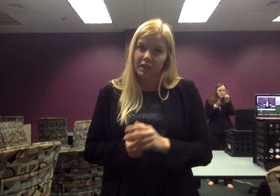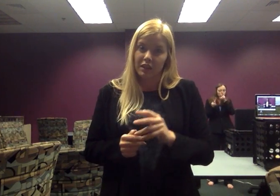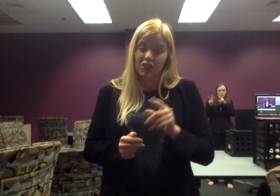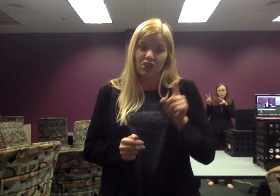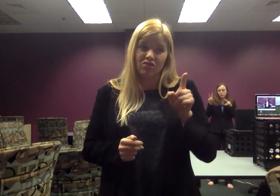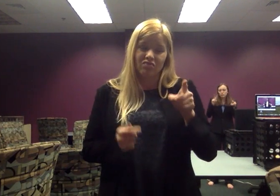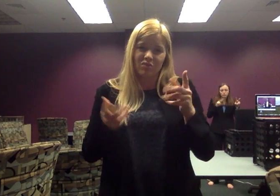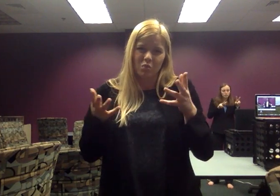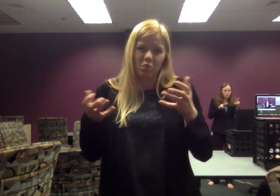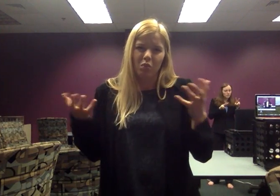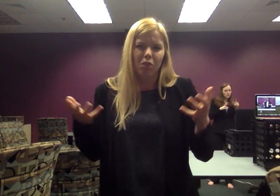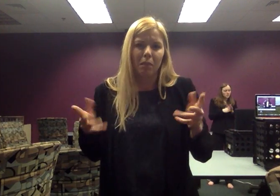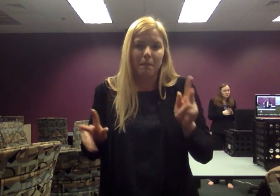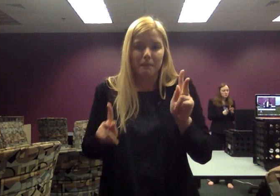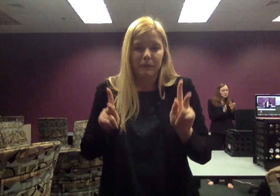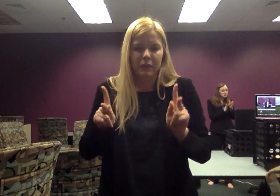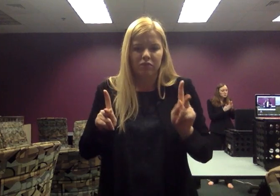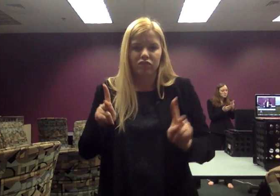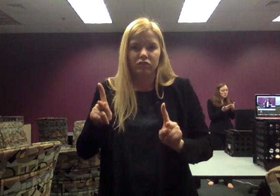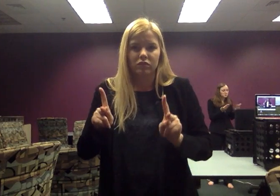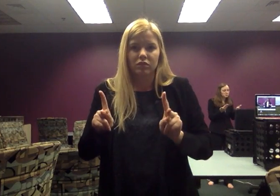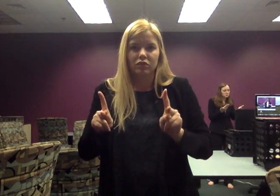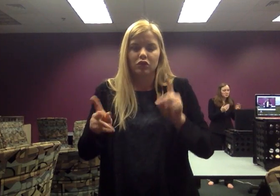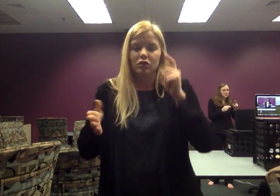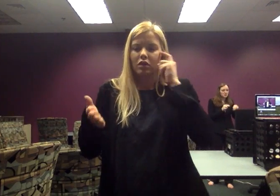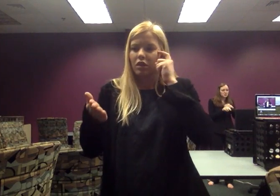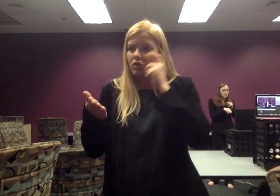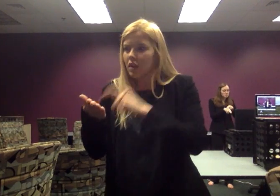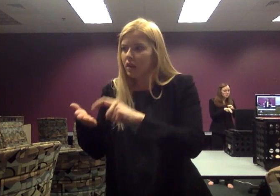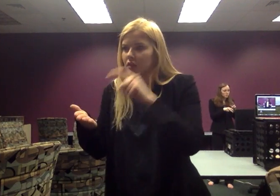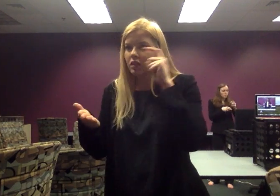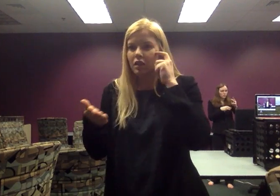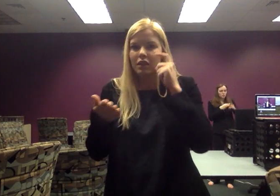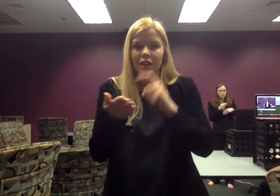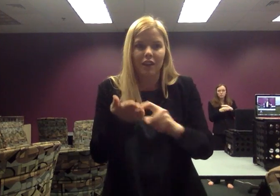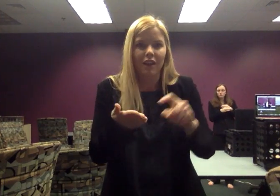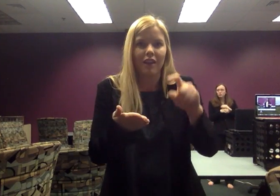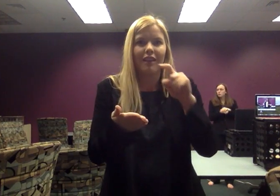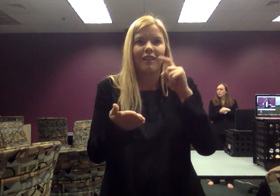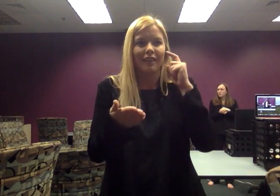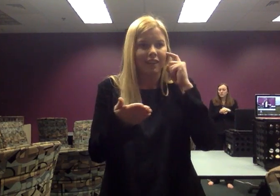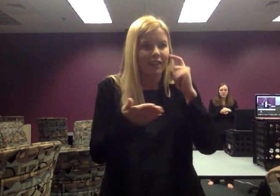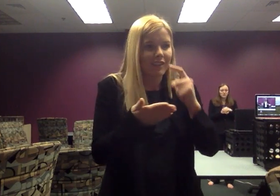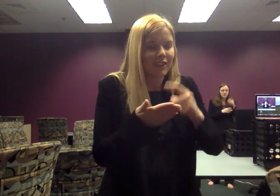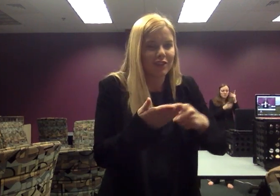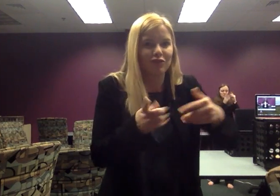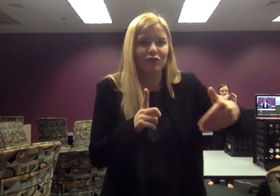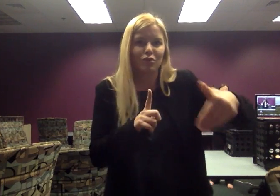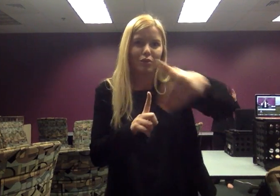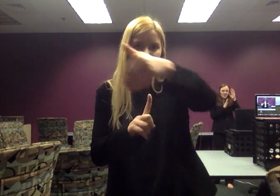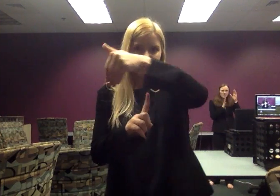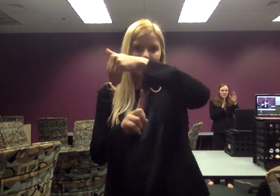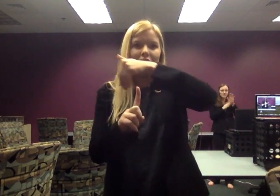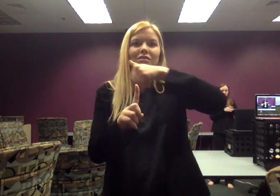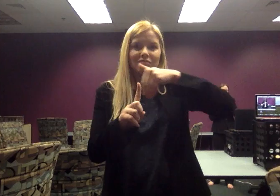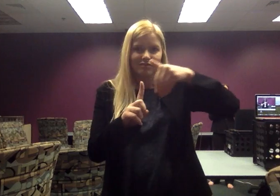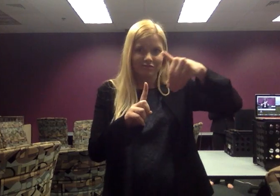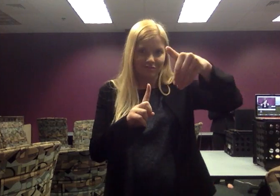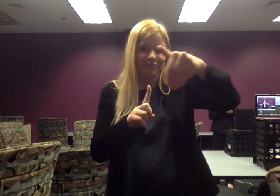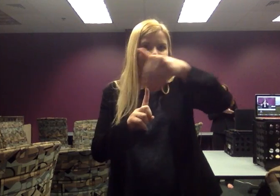especially the small things in nature. And it's kind of like thinking about the movie Honey, I Shrunk the Kids. How